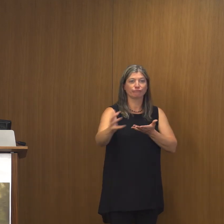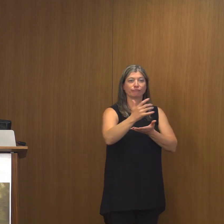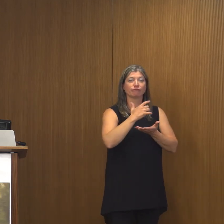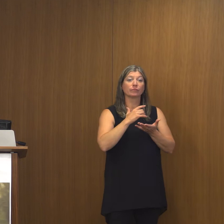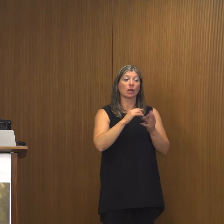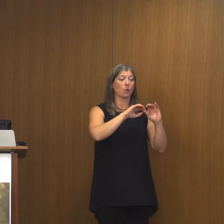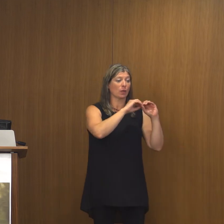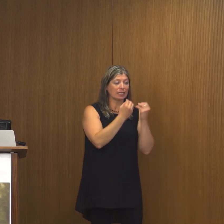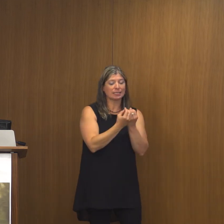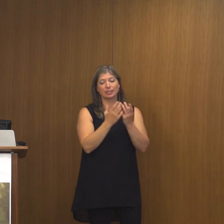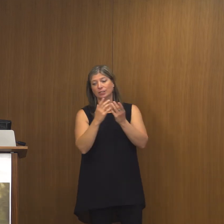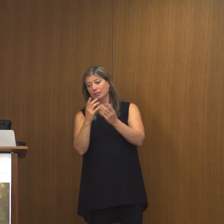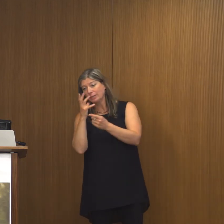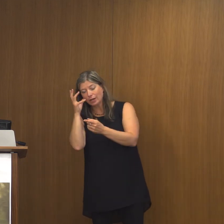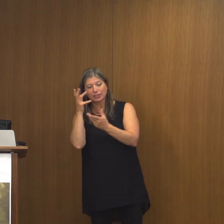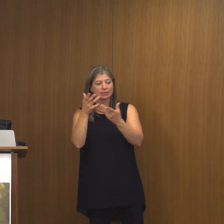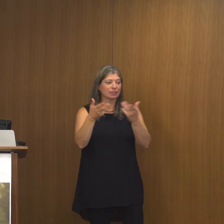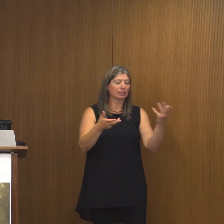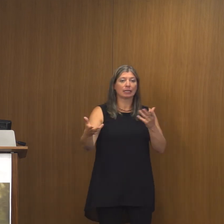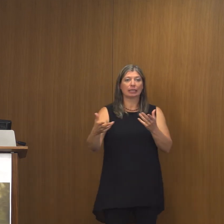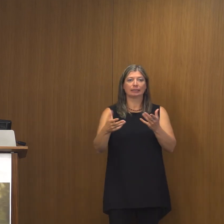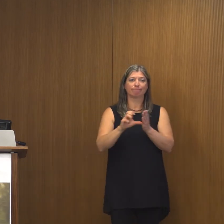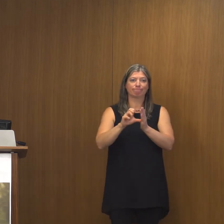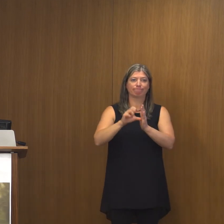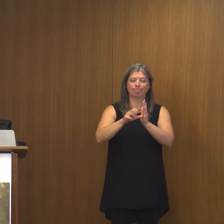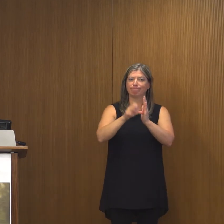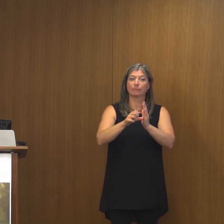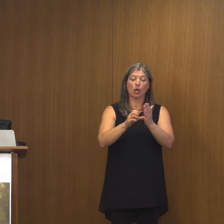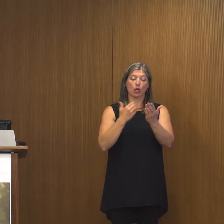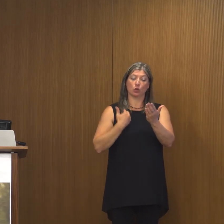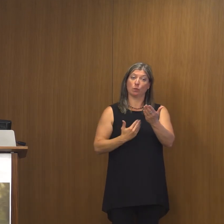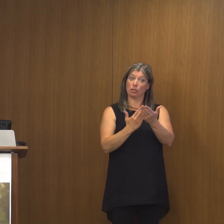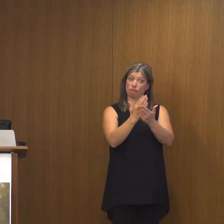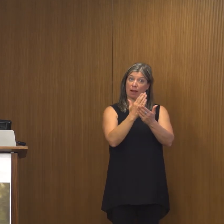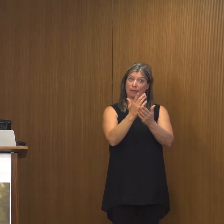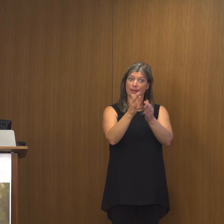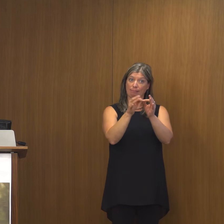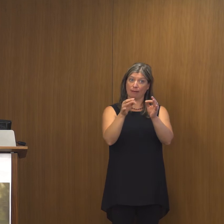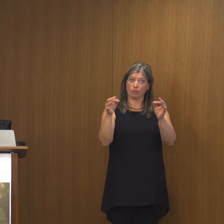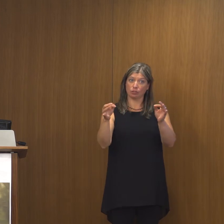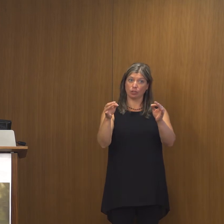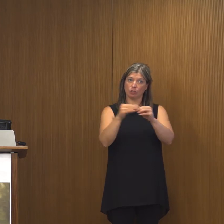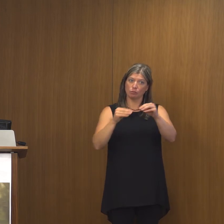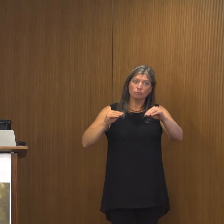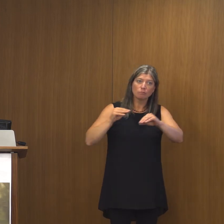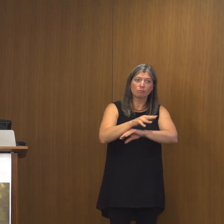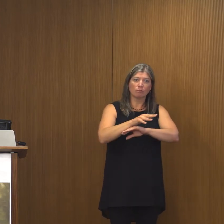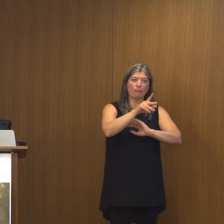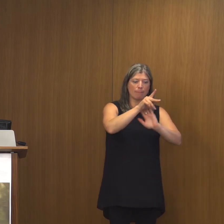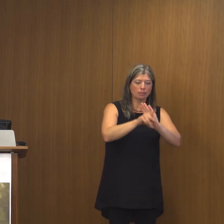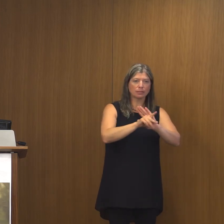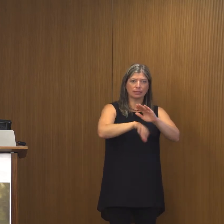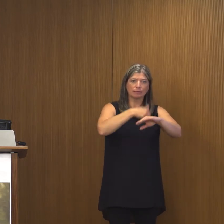organizations and parents emphasize that using human rights language to inform laws, policy, and practice is very